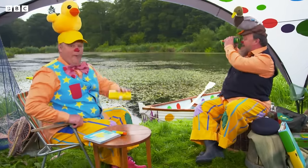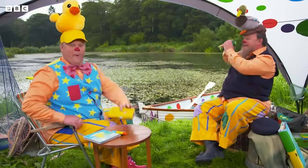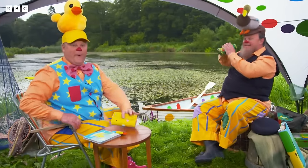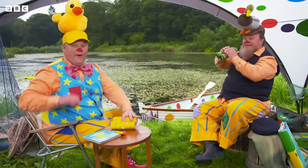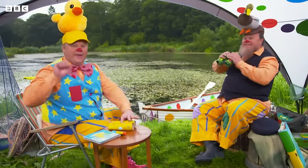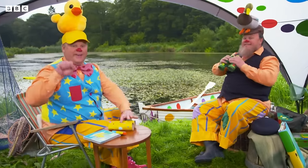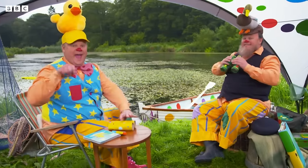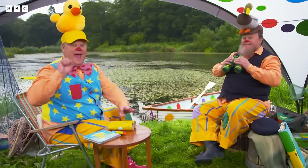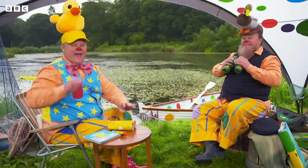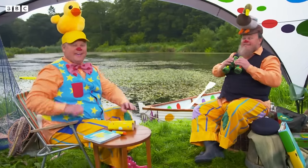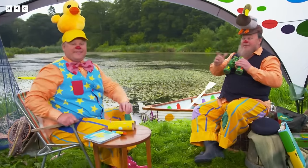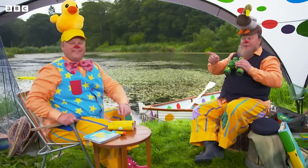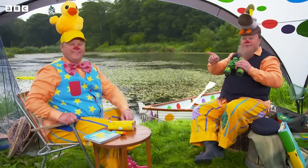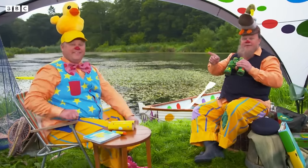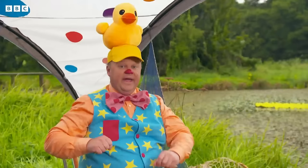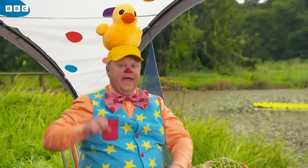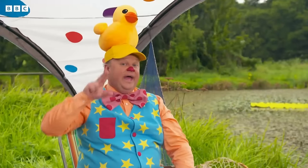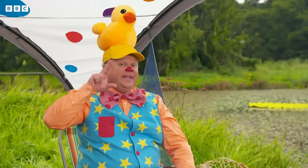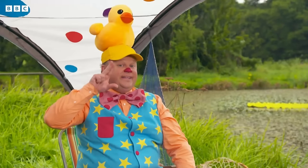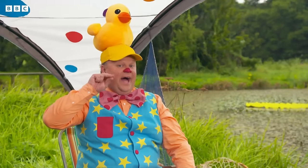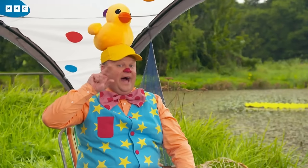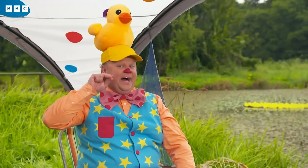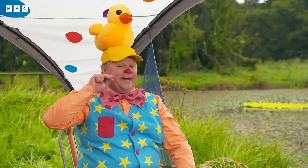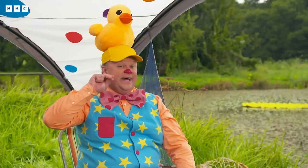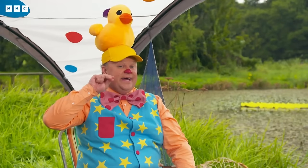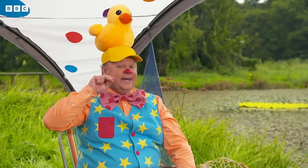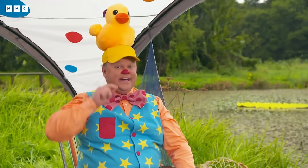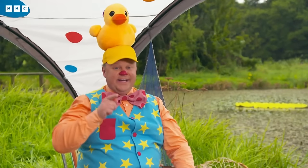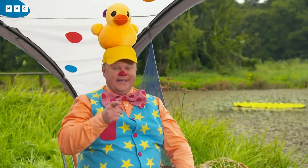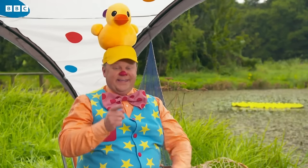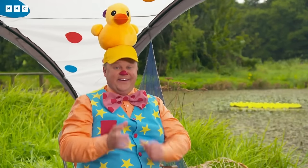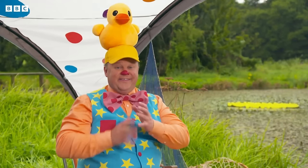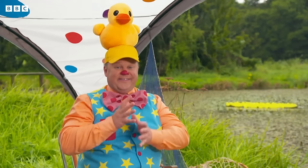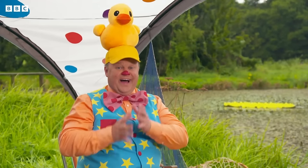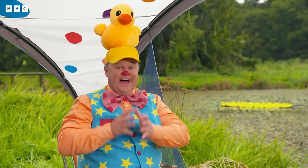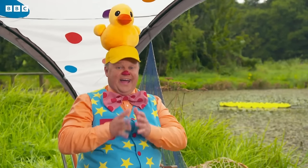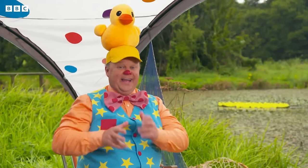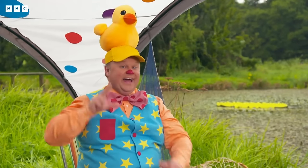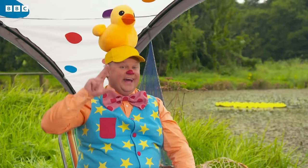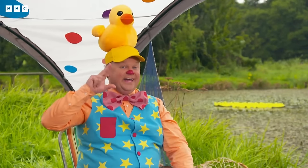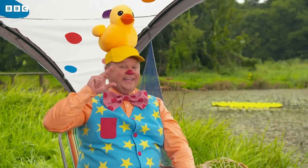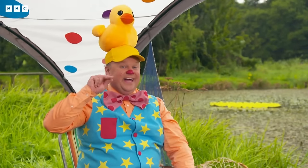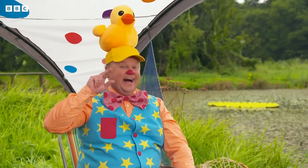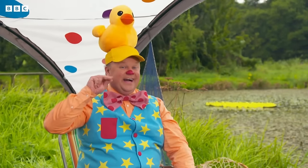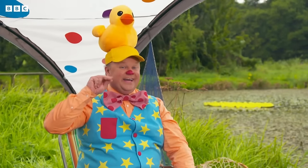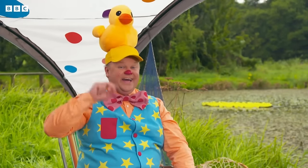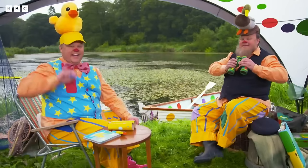Oh, yes. Duck. You sign. Duck.